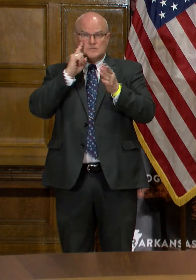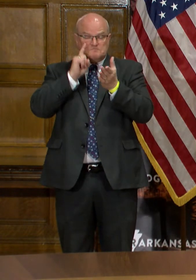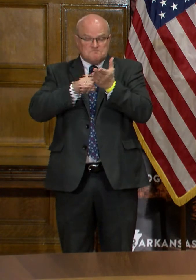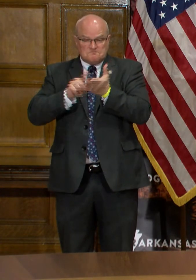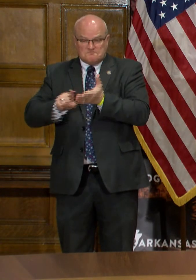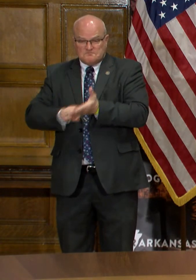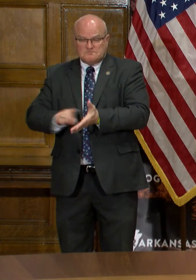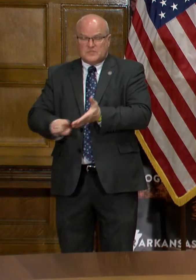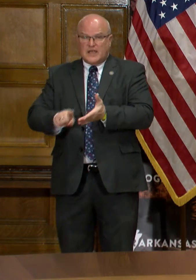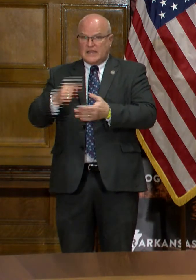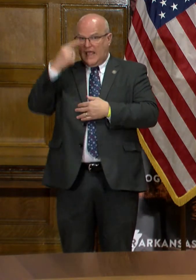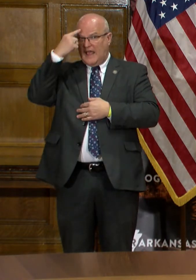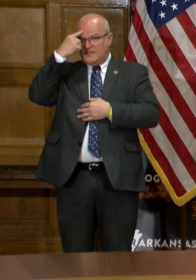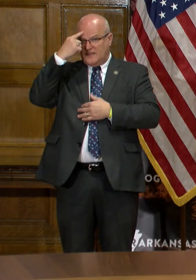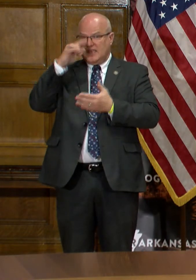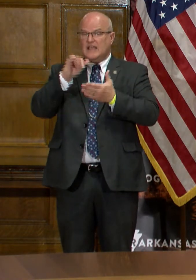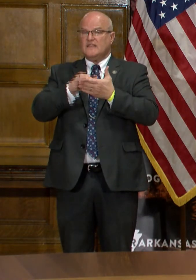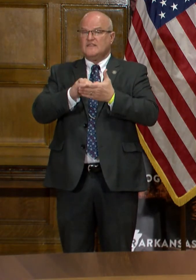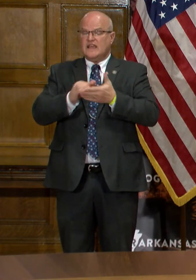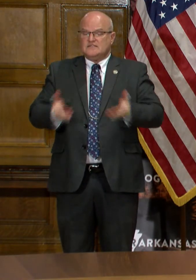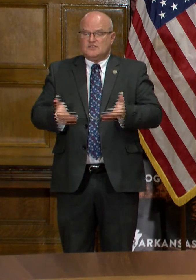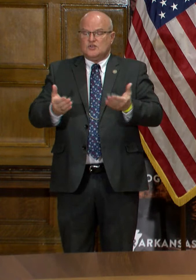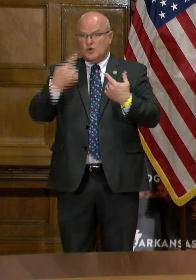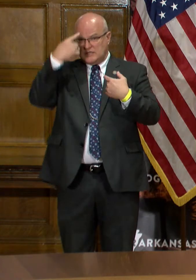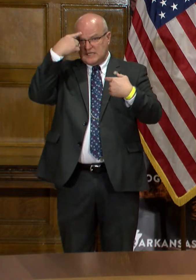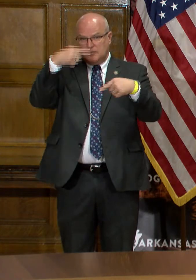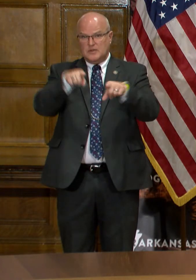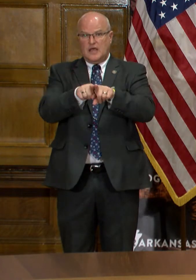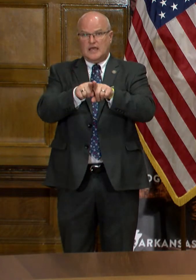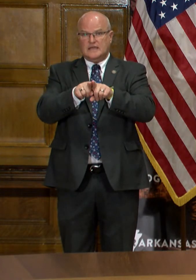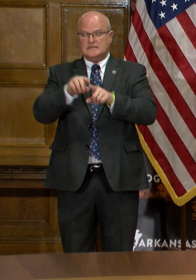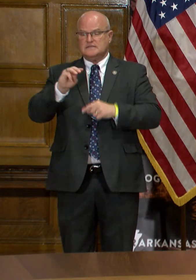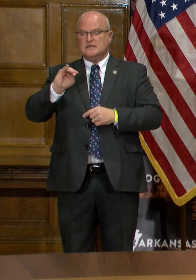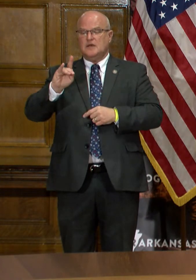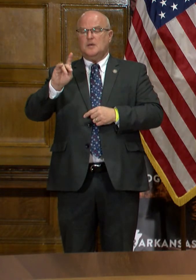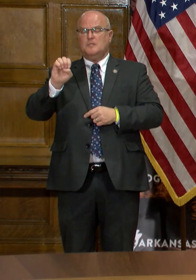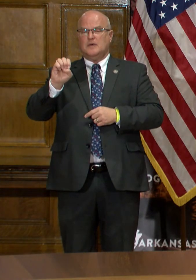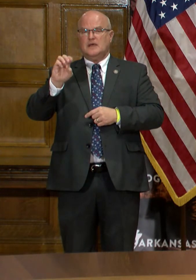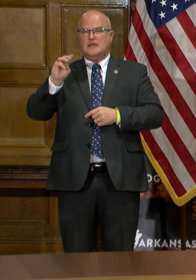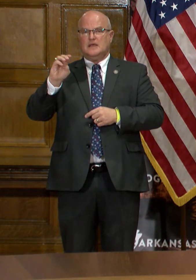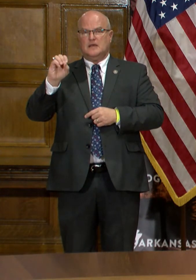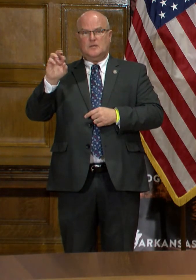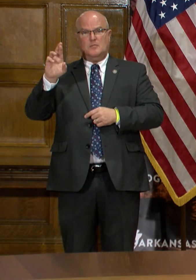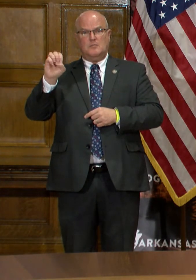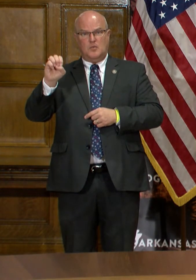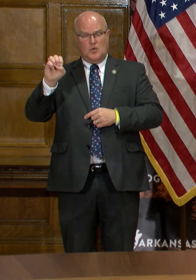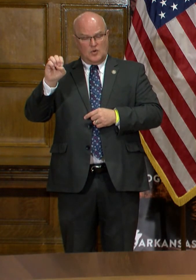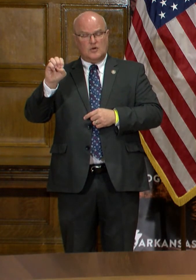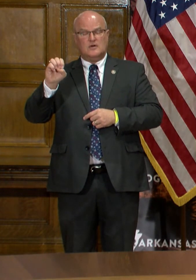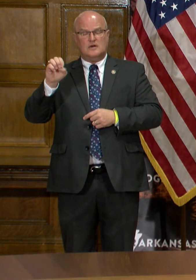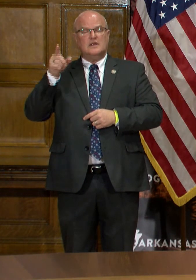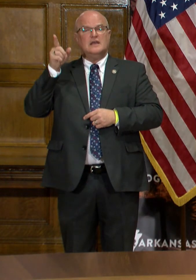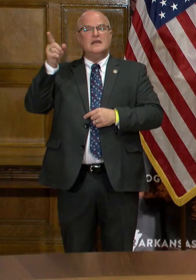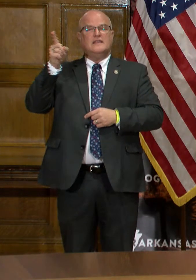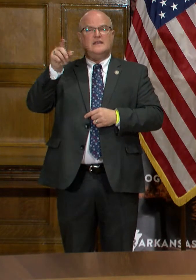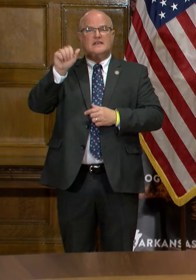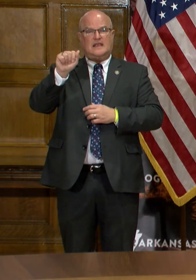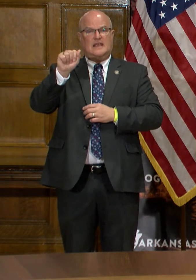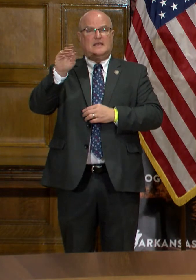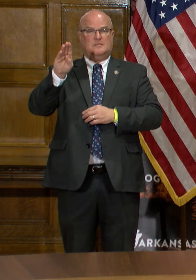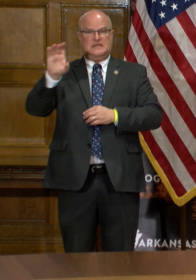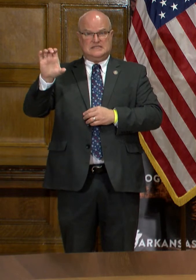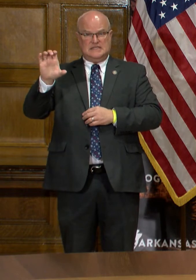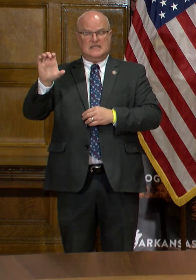and I think that has encouraged compliance. And so Mike Moore, our Director of Enforcement at